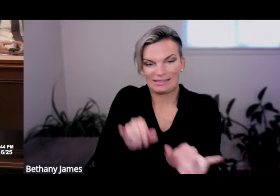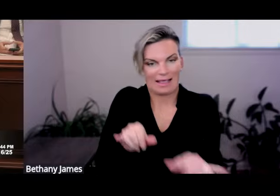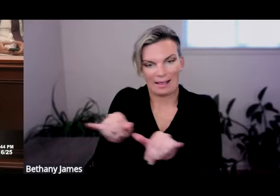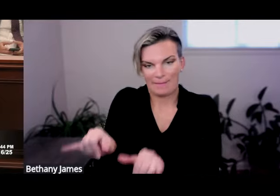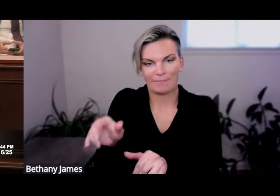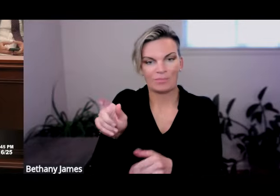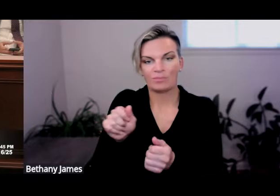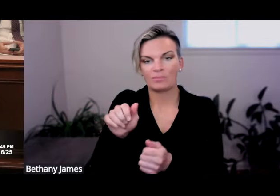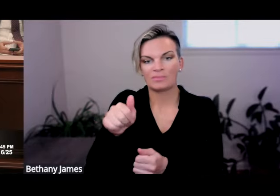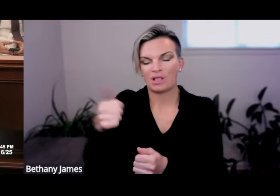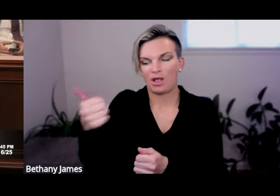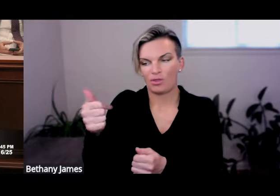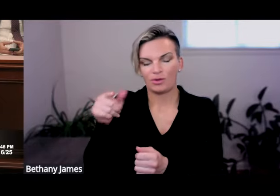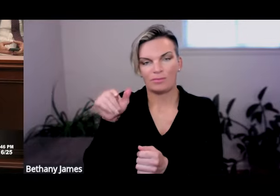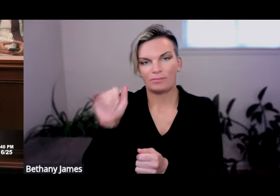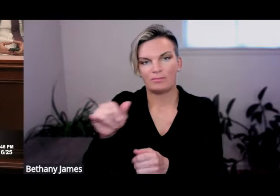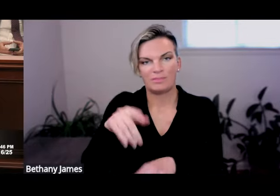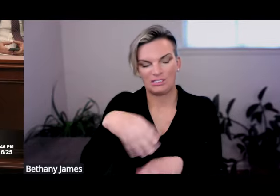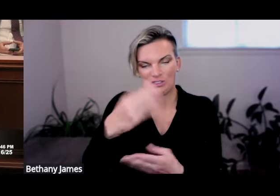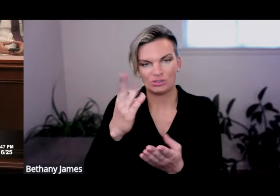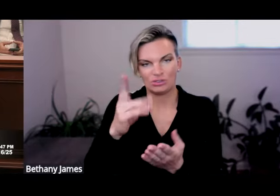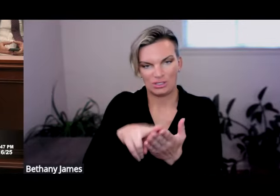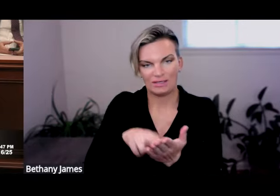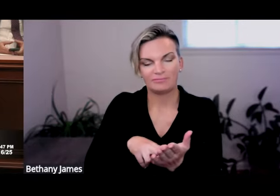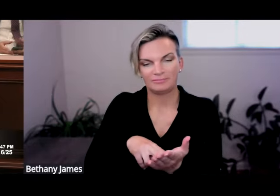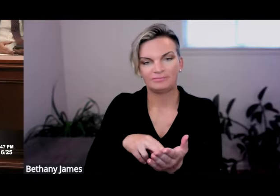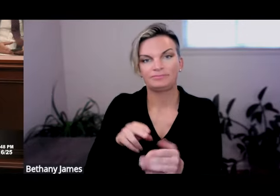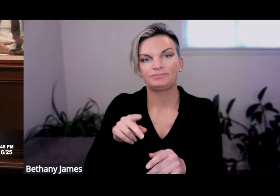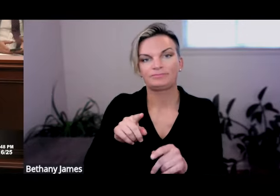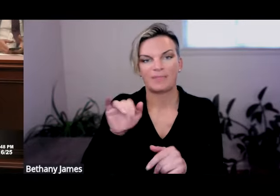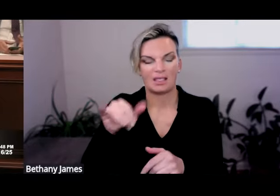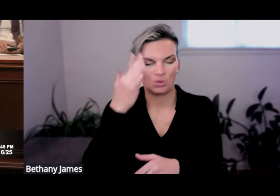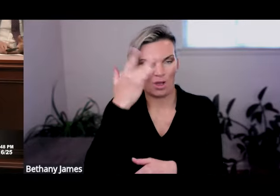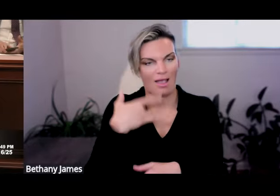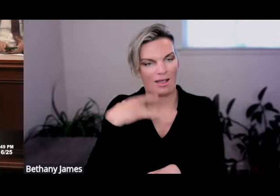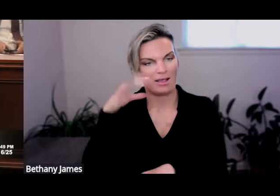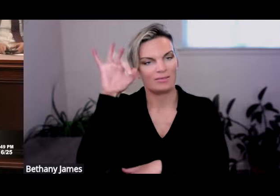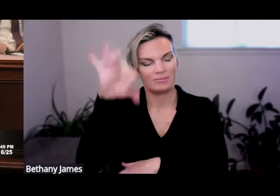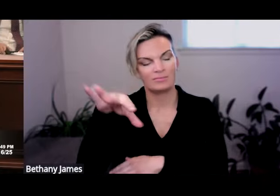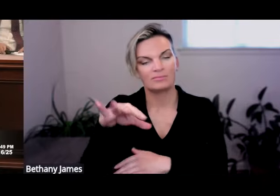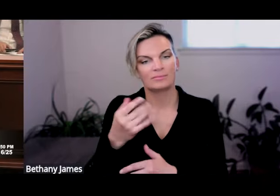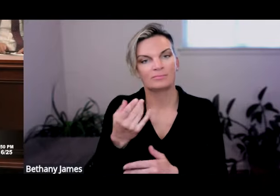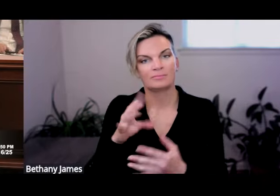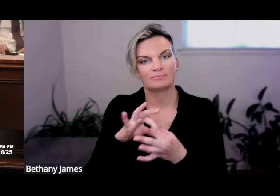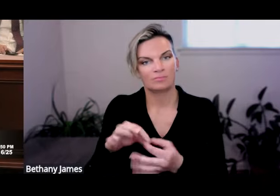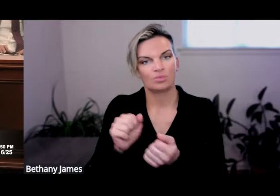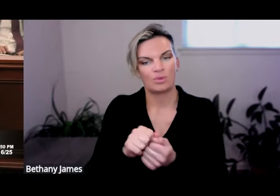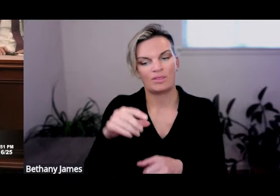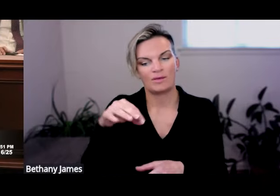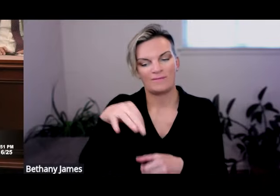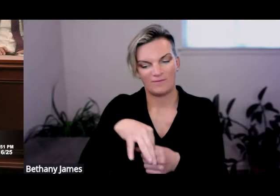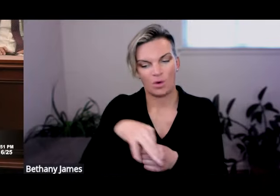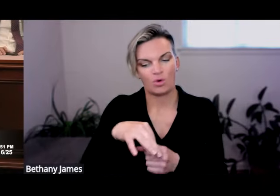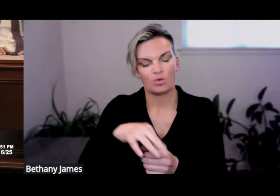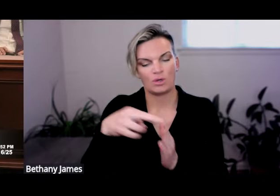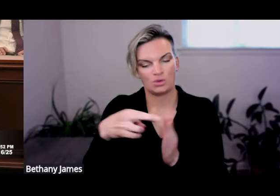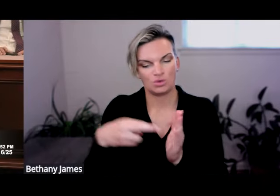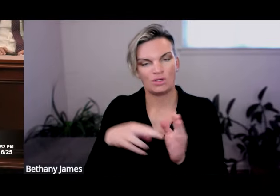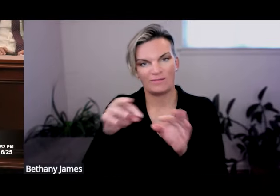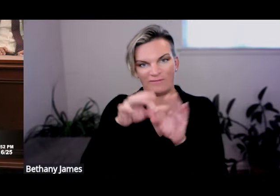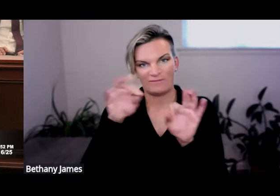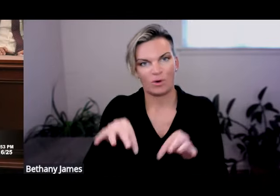petition. That's the only reason I bring it up. But it has to do with the voter registration form. It doesn't have to do with